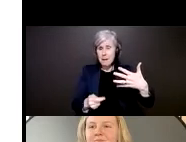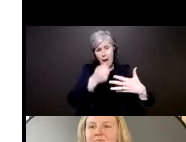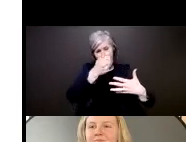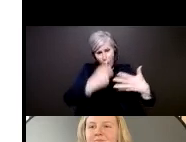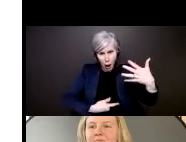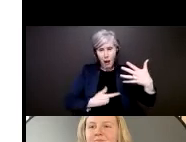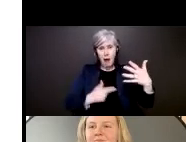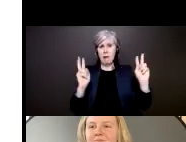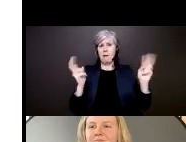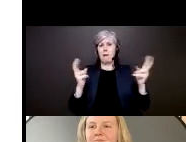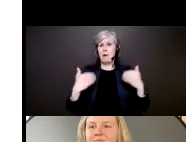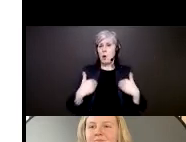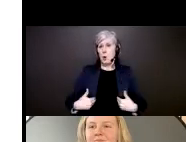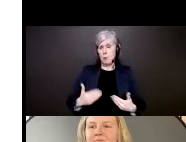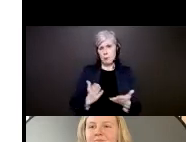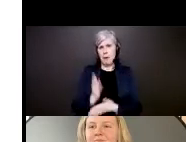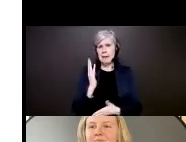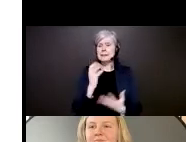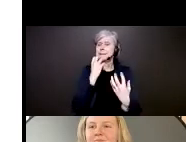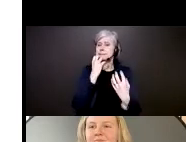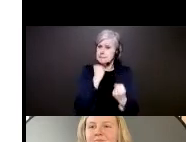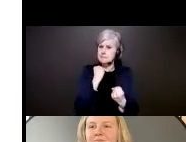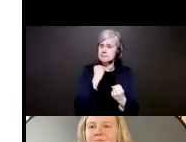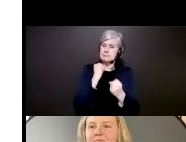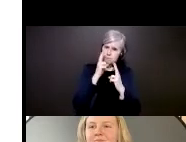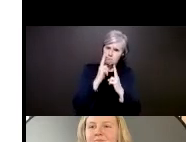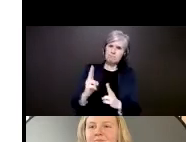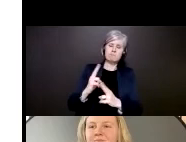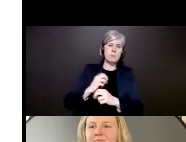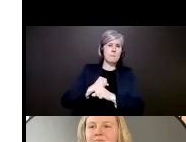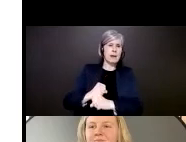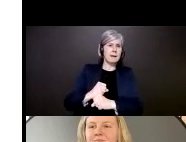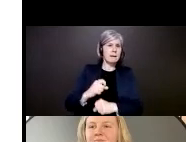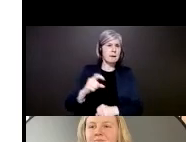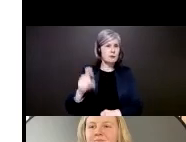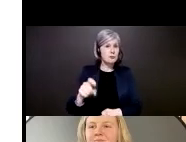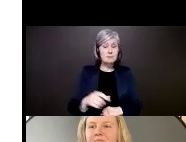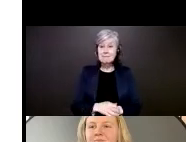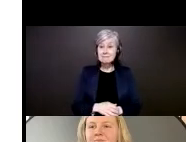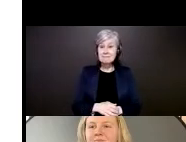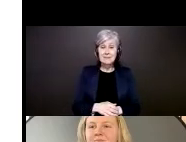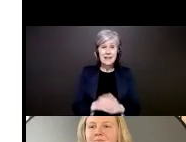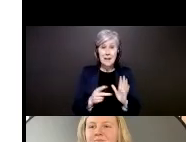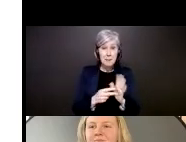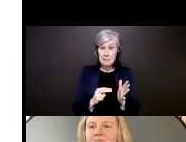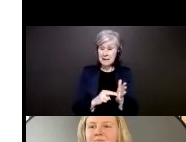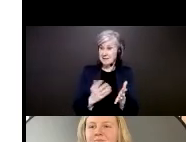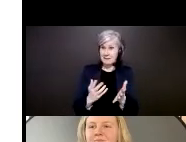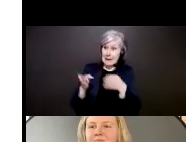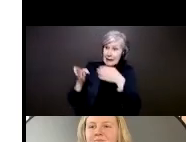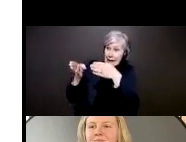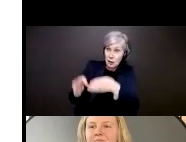and protected. So we always want to remember we're not just talking about individuals, we're talking about society as a